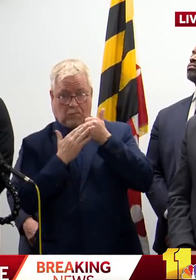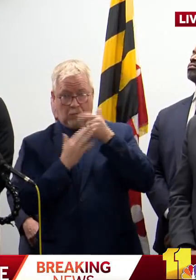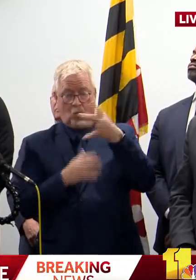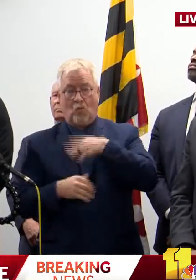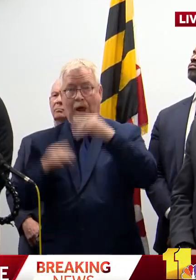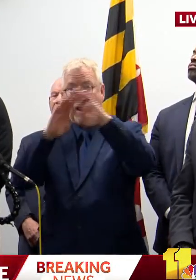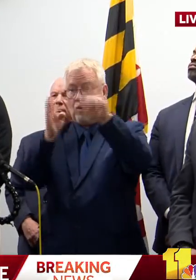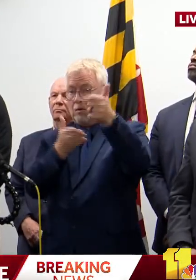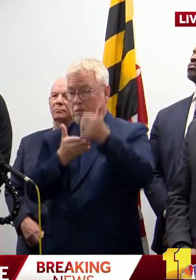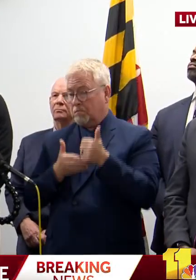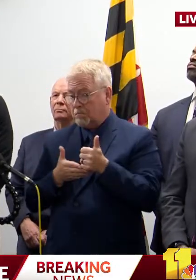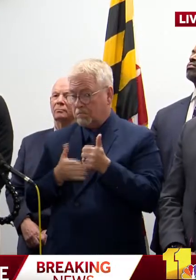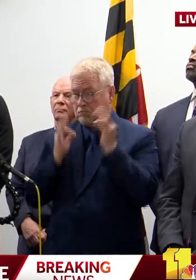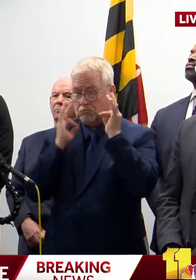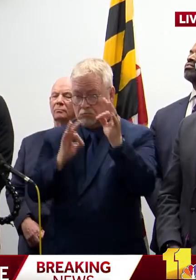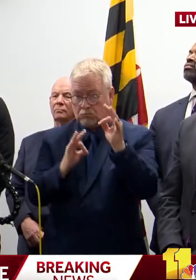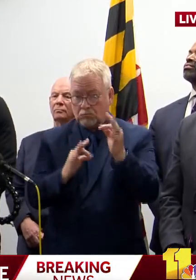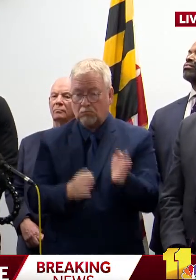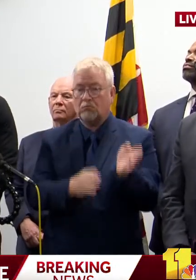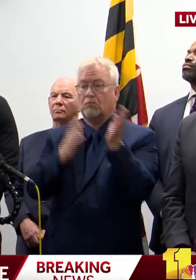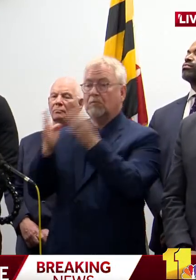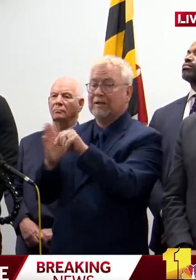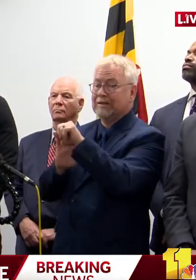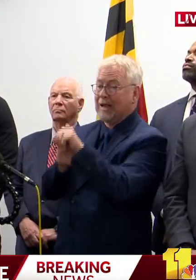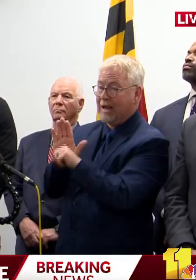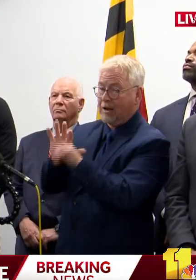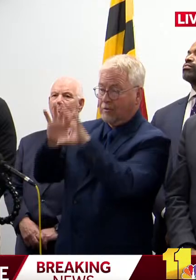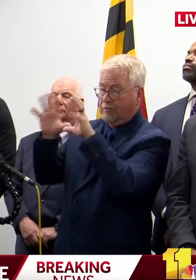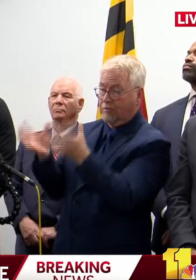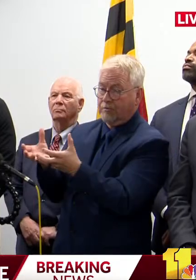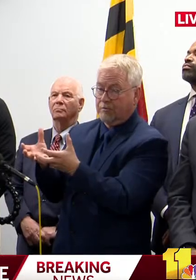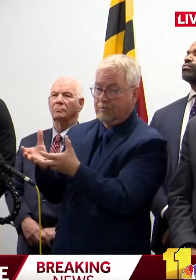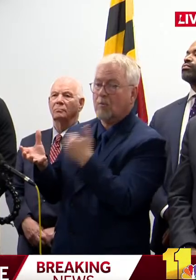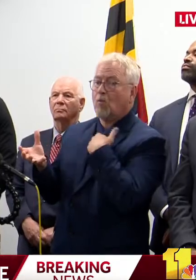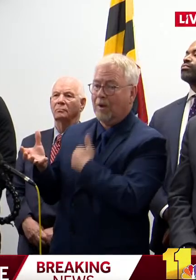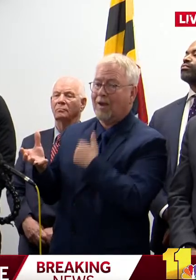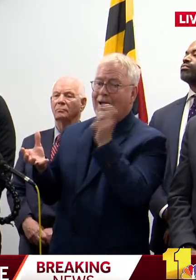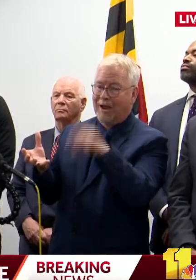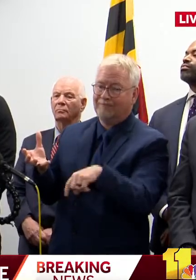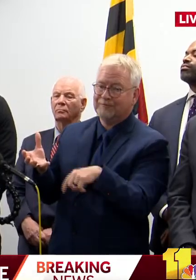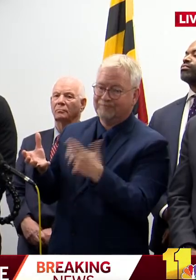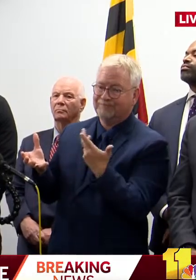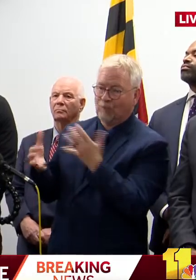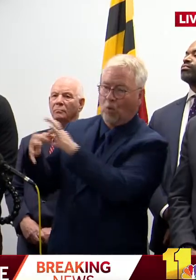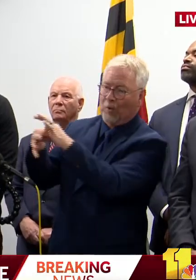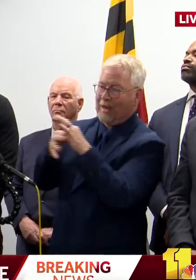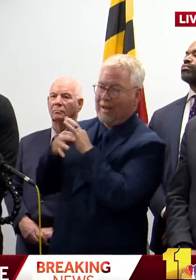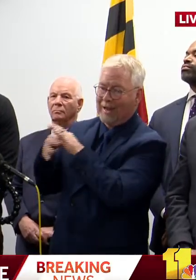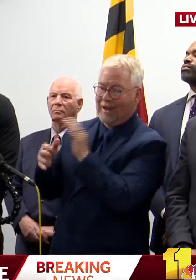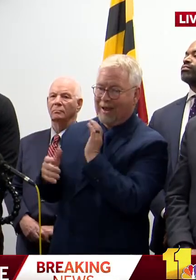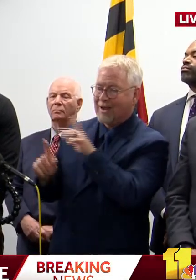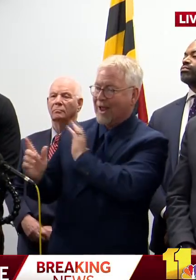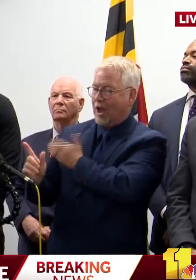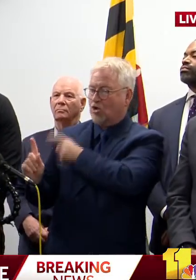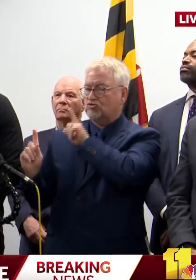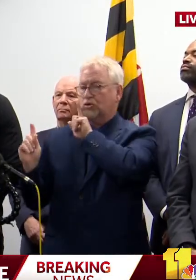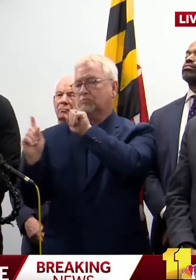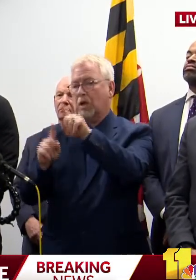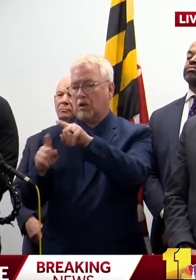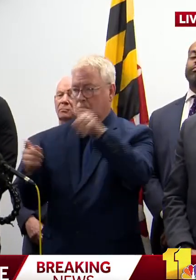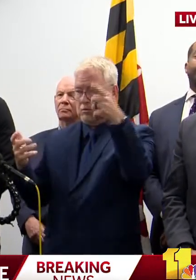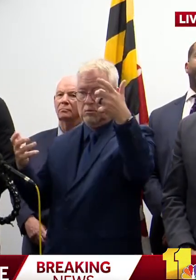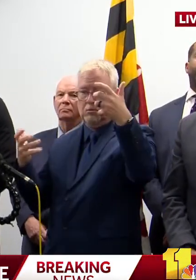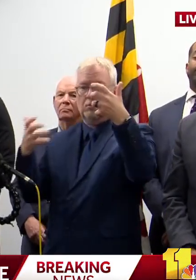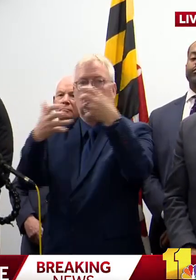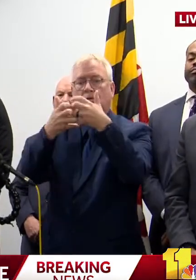House on it as well. And we know that the response that we are going to have as a state is one that needs to be coordinated and one that we are going to do and